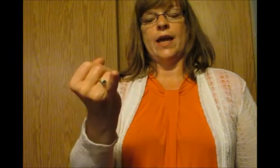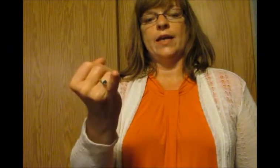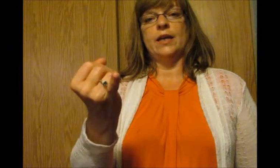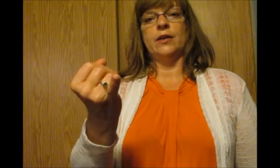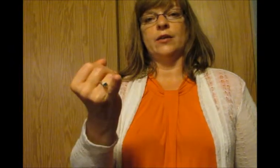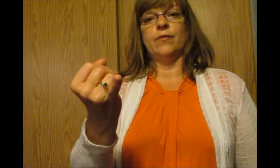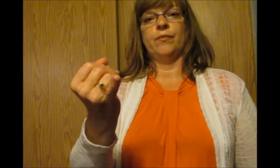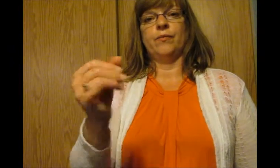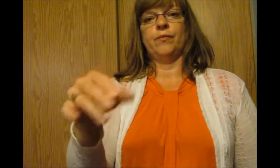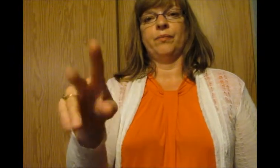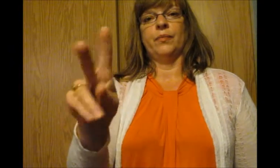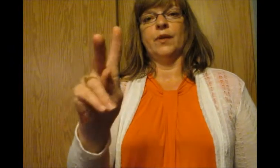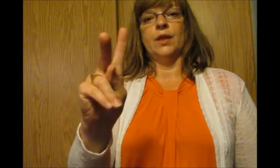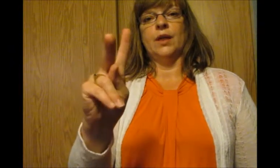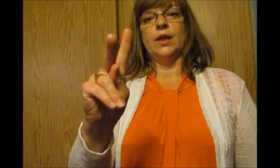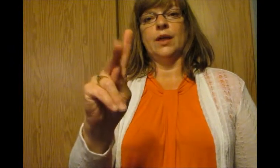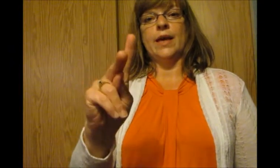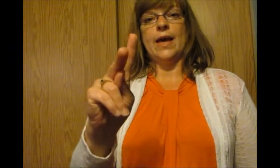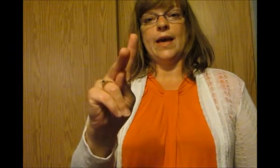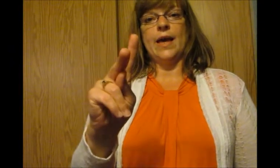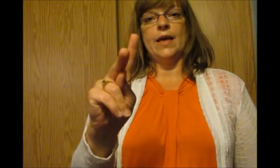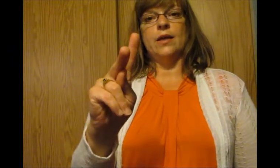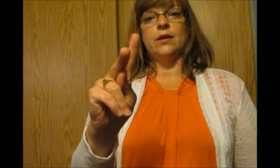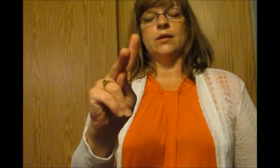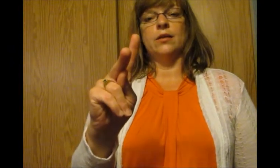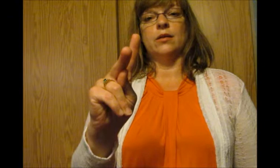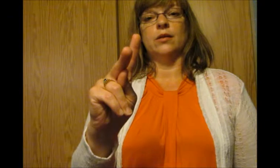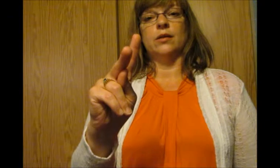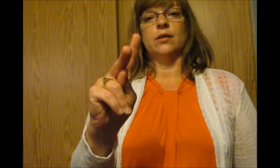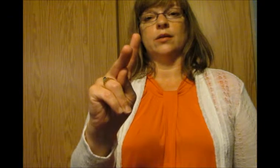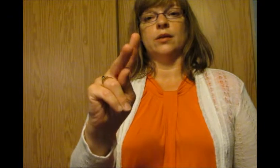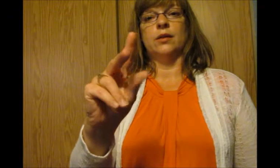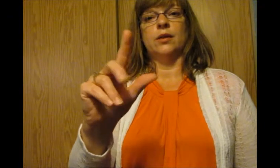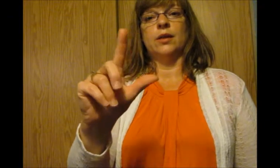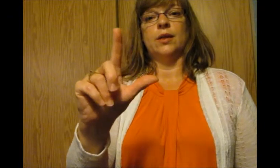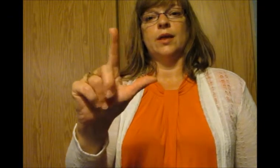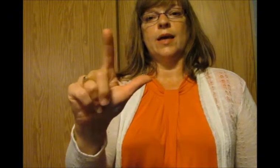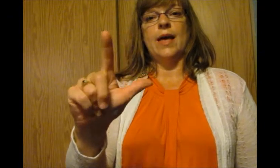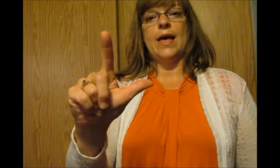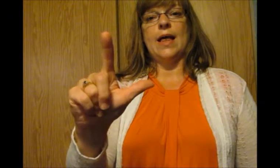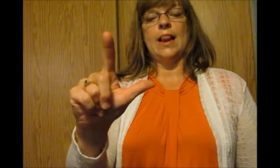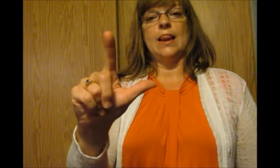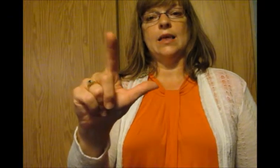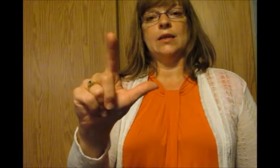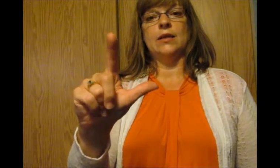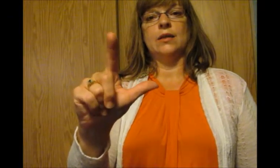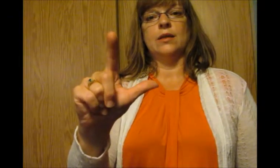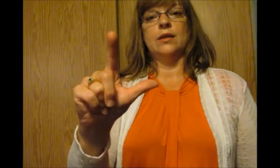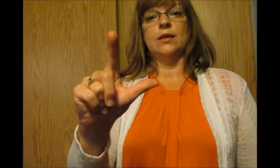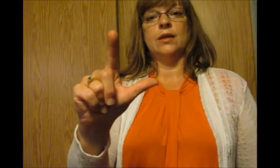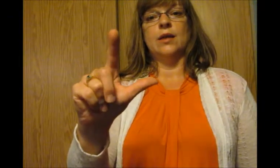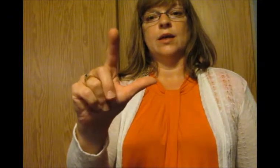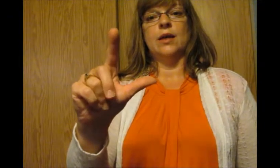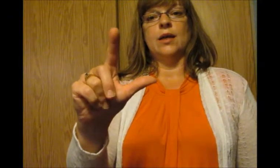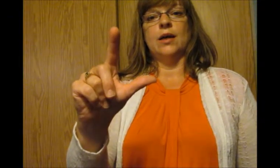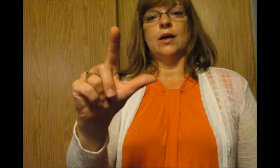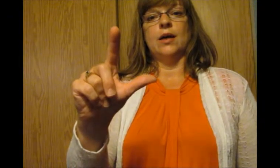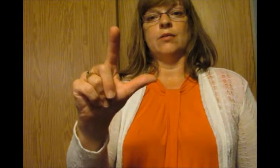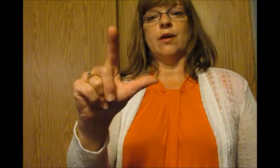J, K, L. All right,